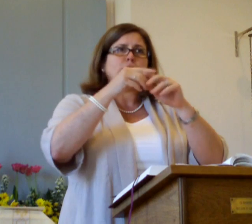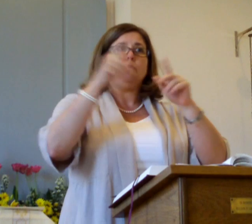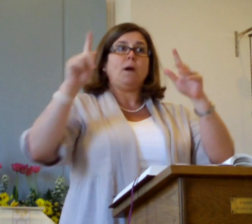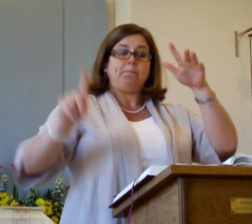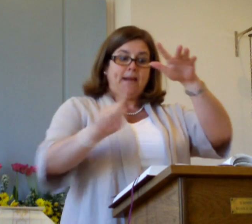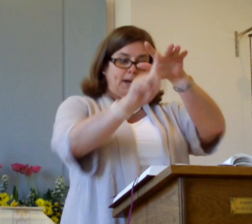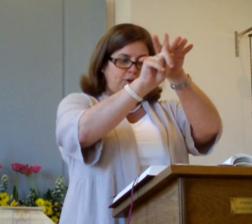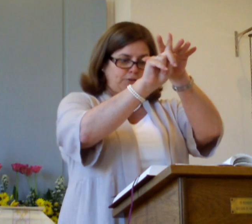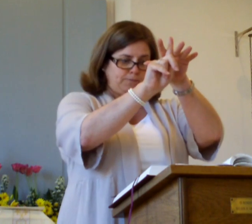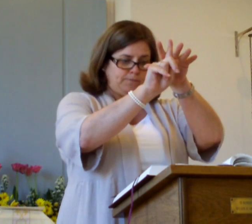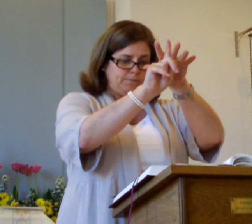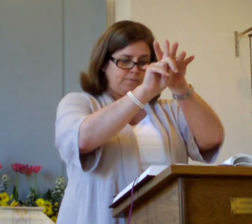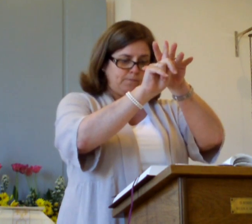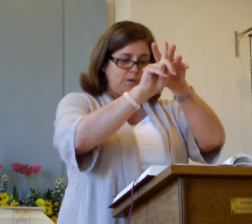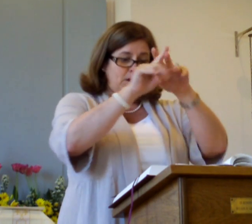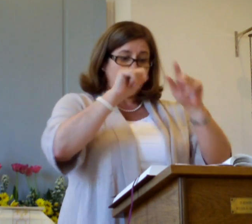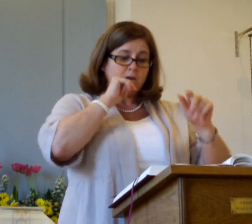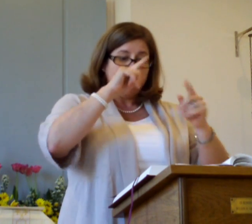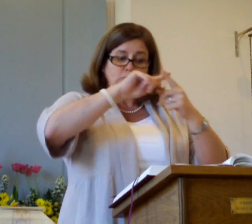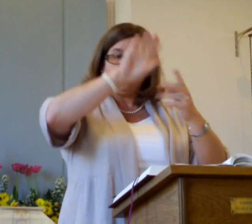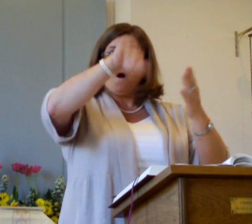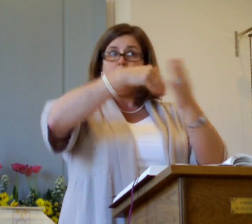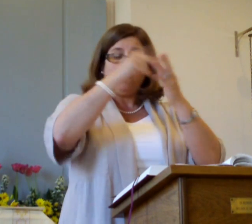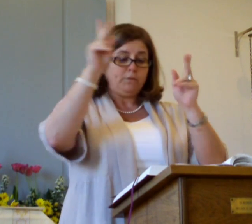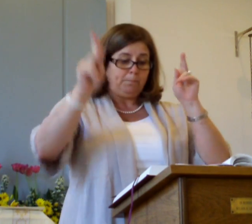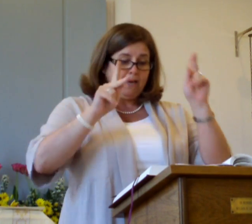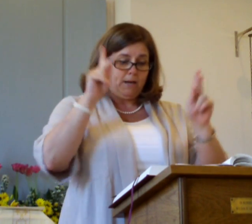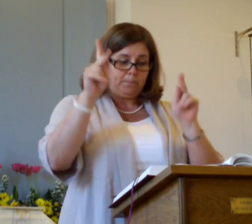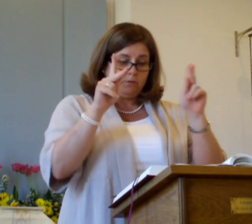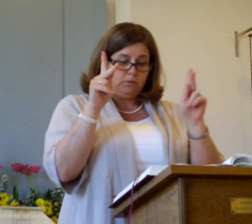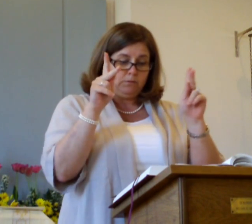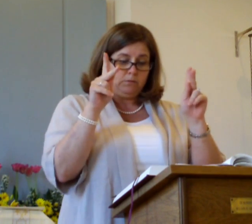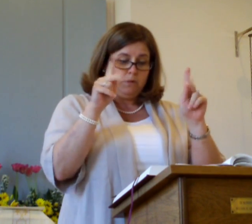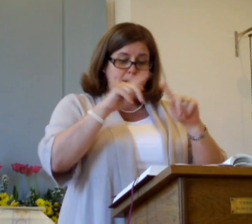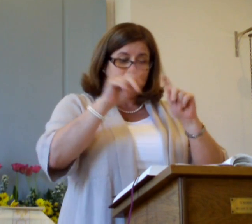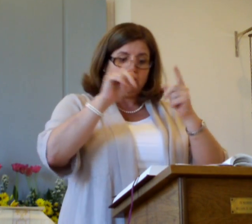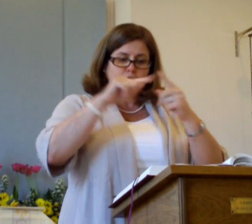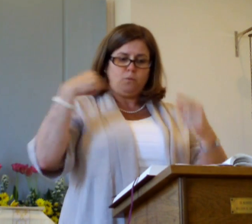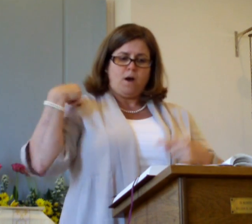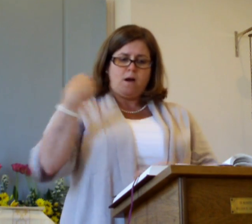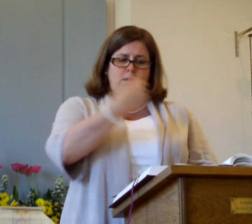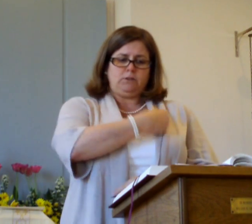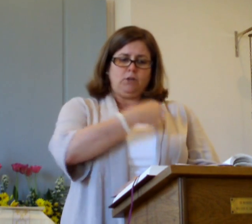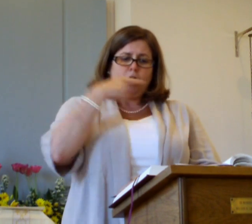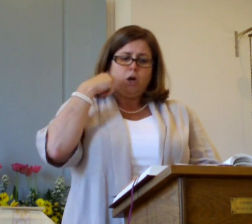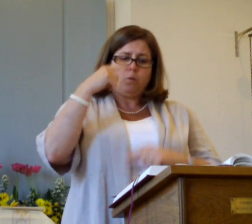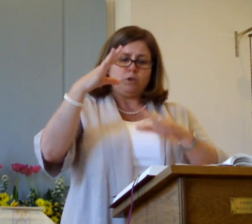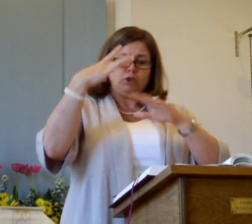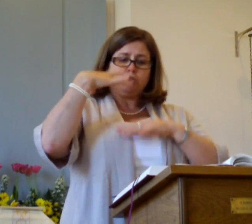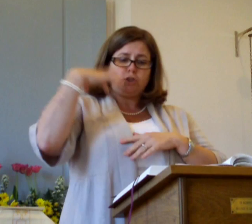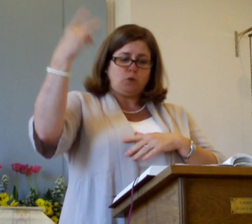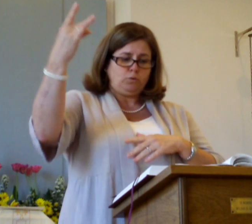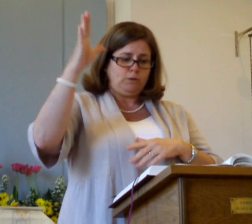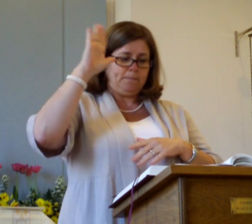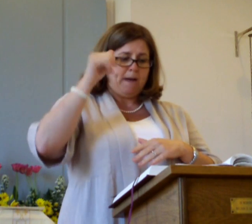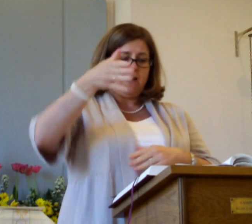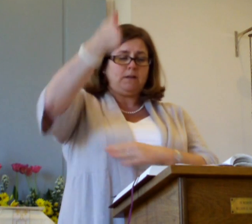to appear, not to all the people, but to us who were children by